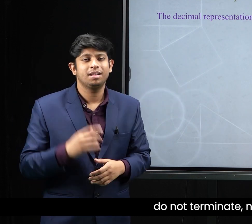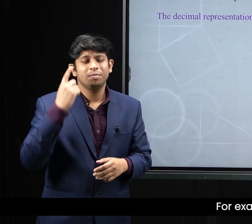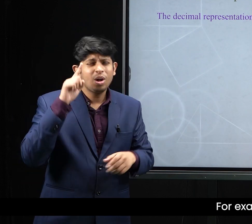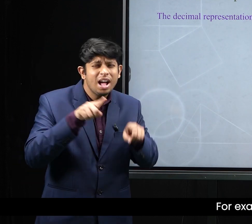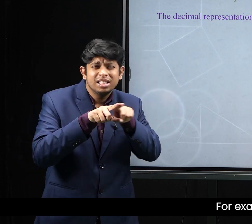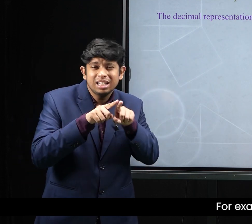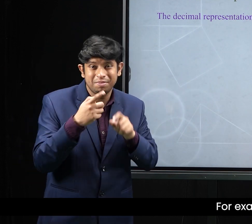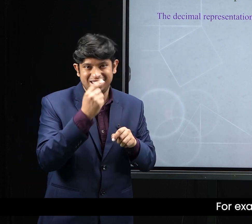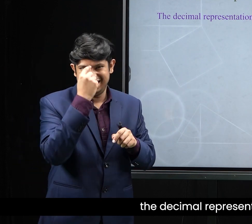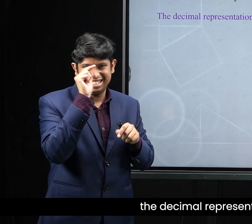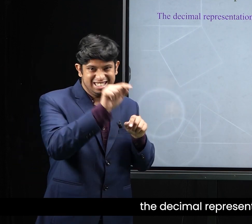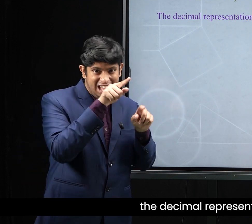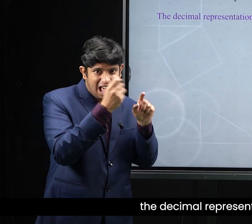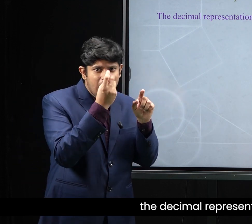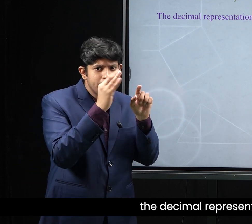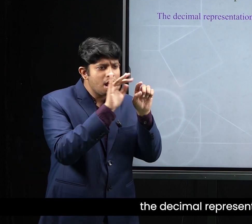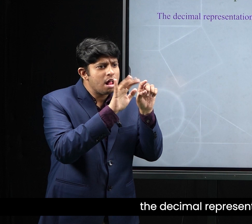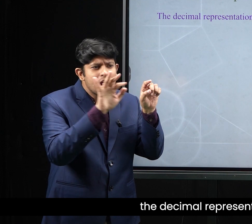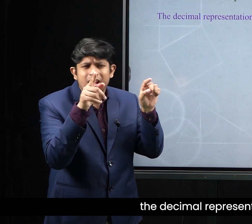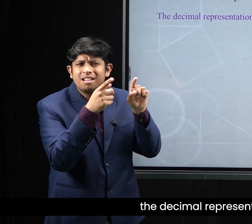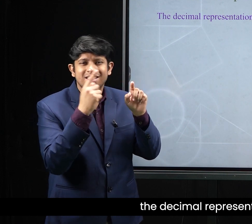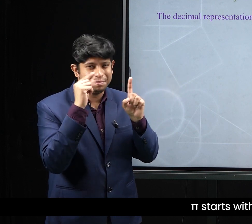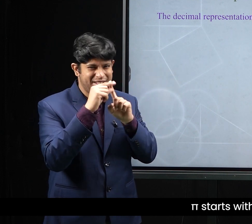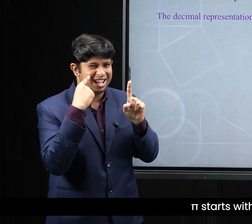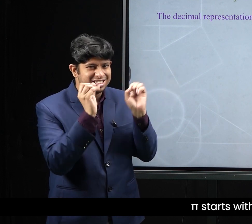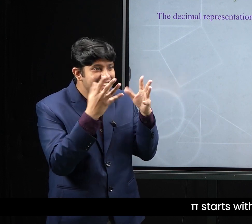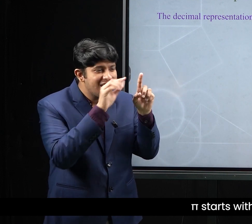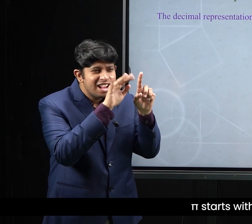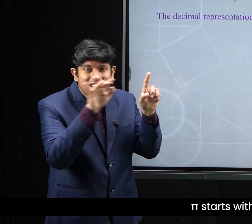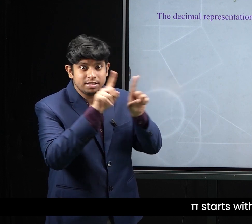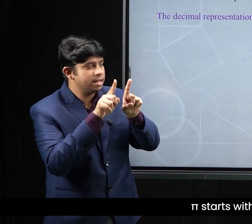For example, the decimal representation of the number pi starts with